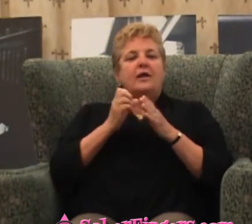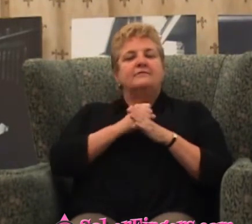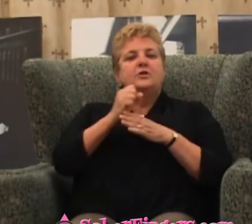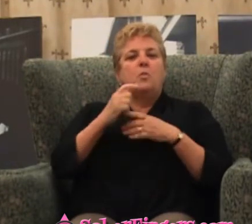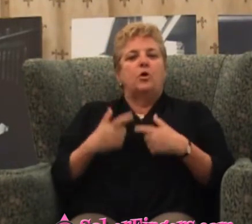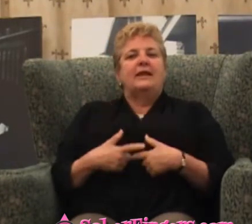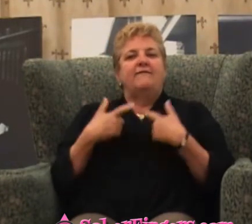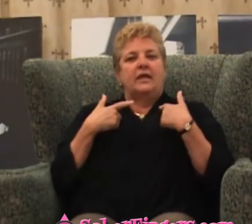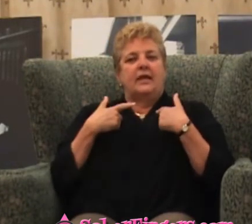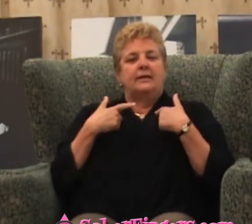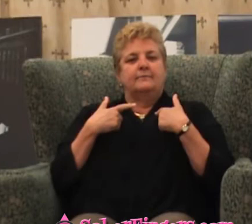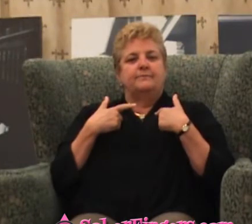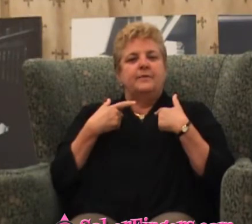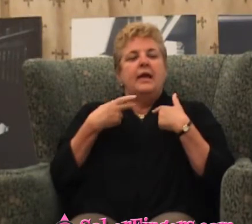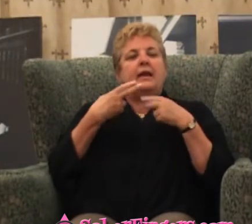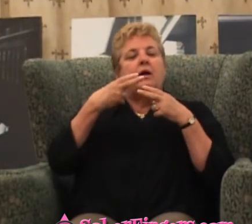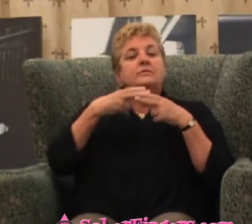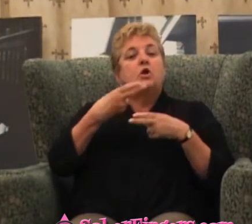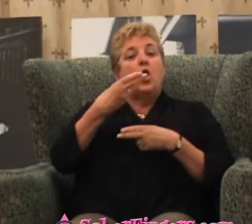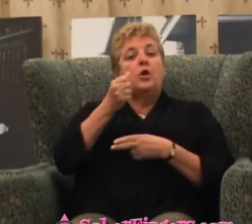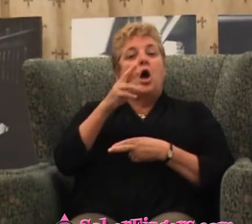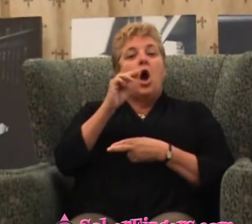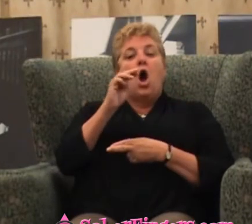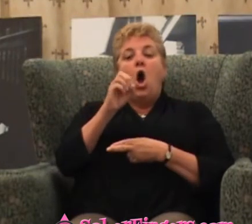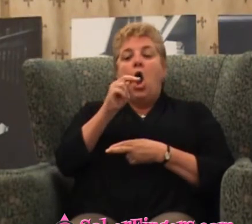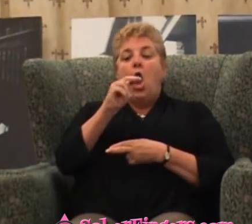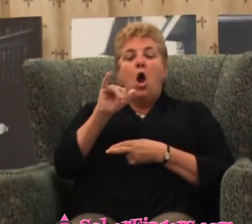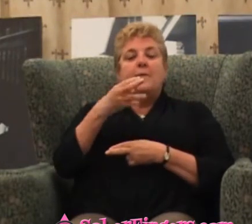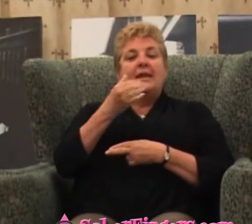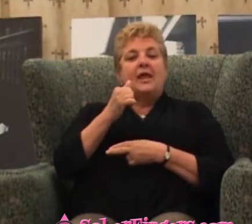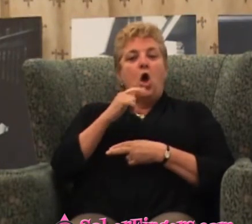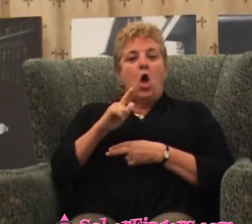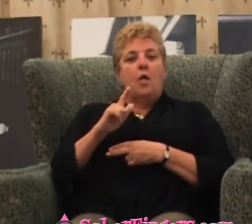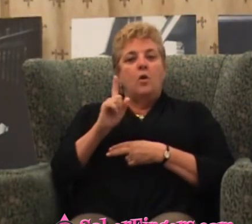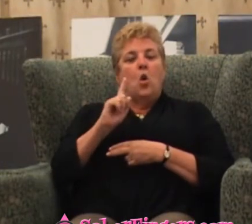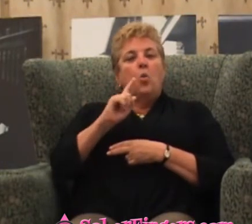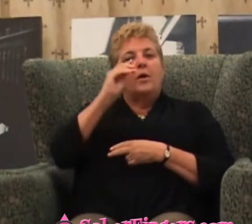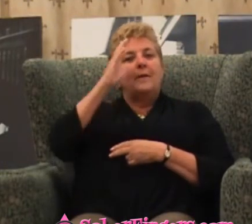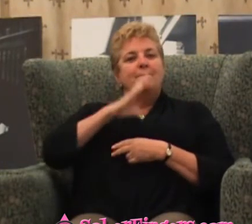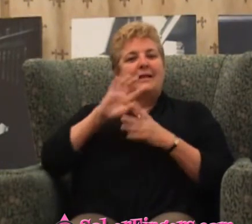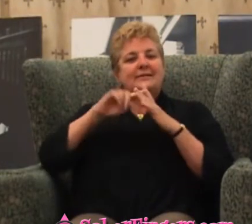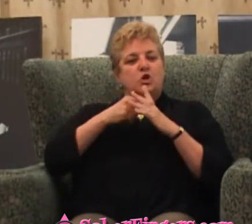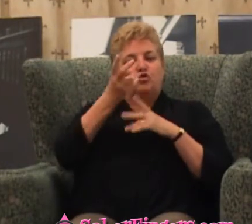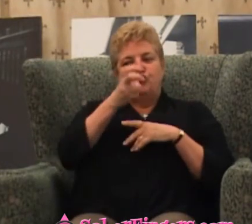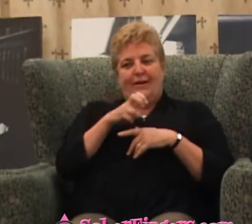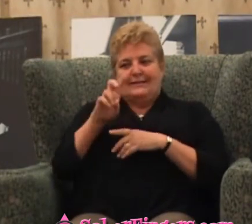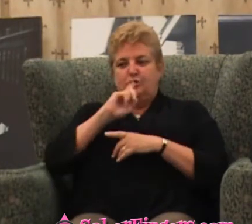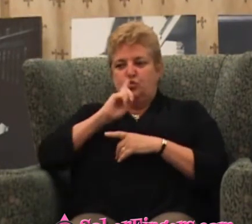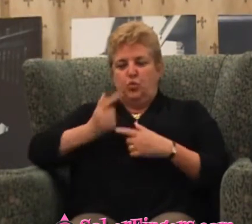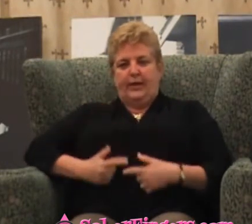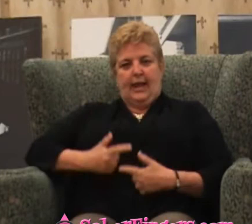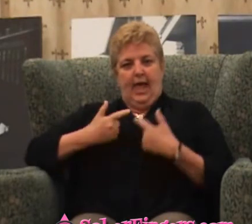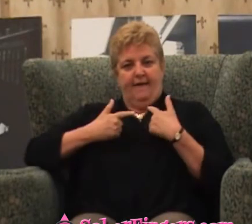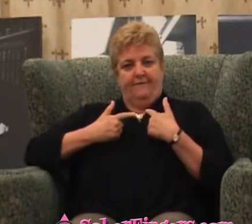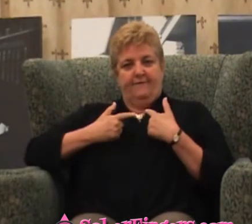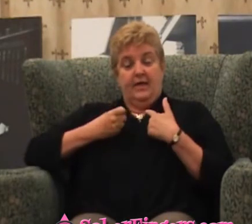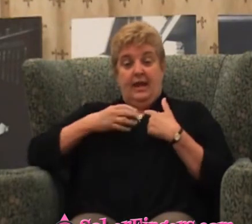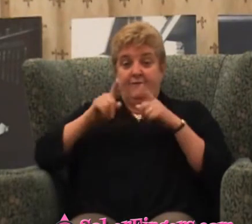Hall. Harmony Hall is a place they start to transition the men back into real life. If you've been anything like me, when I was